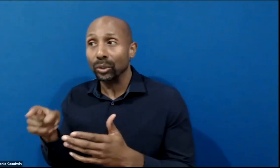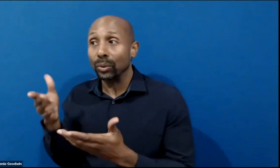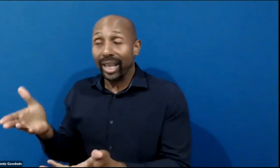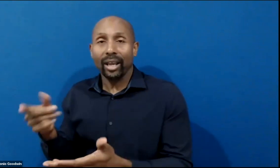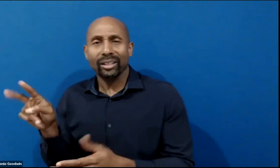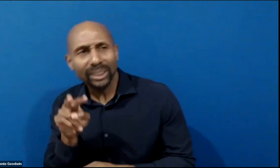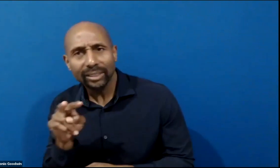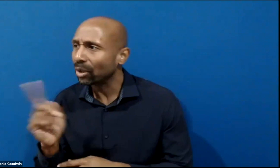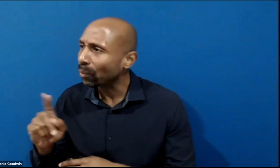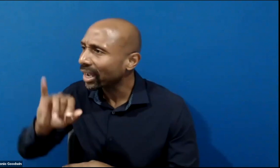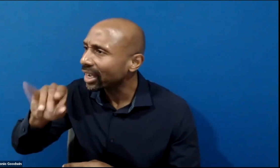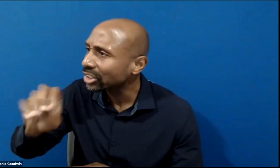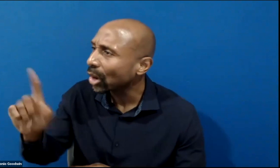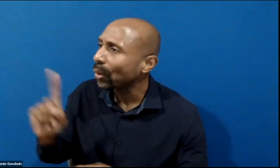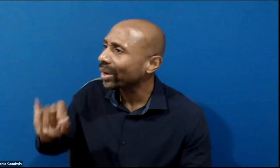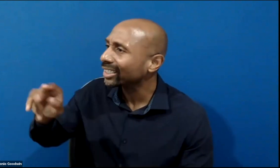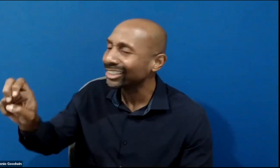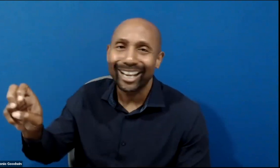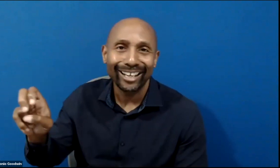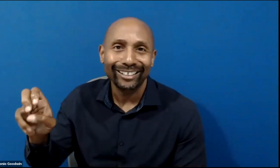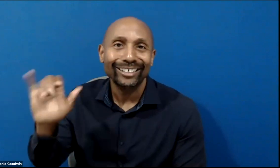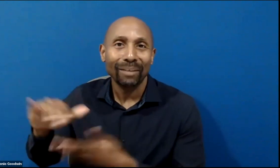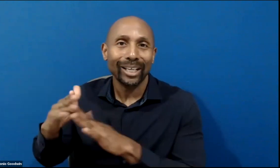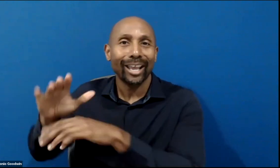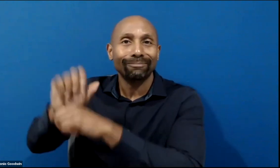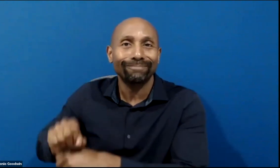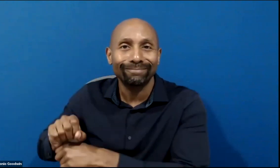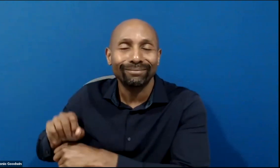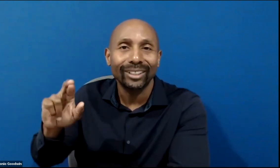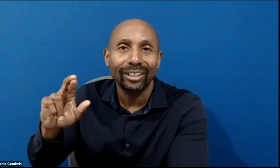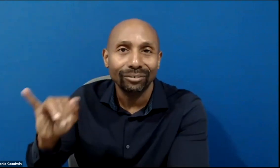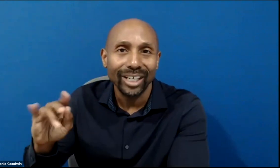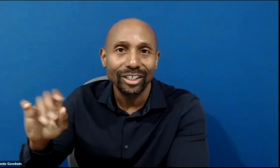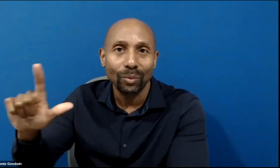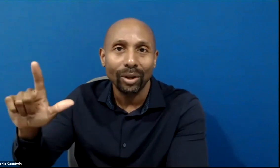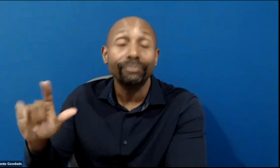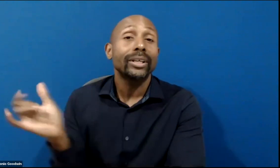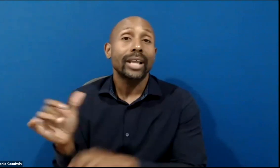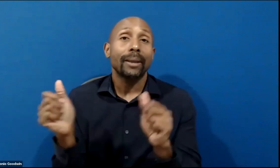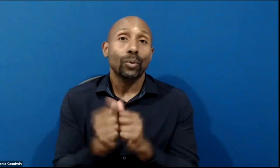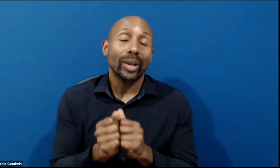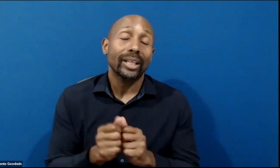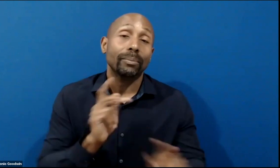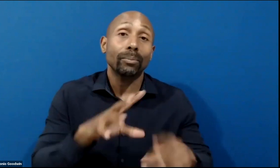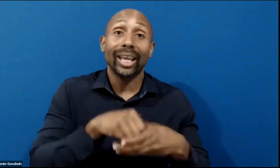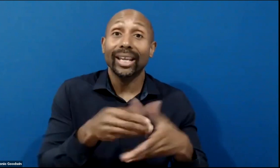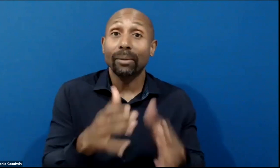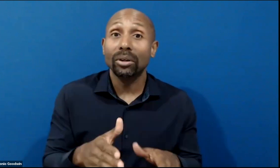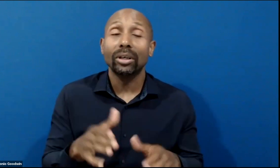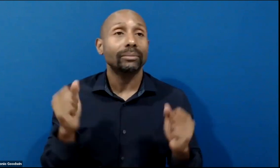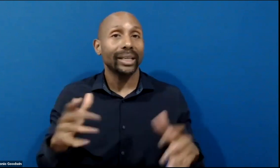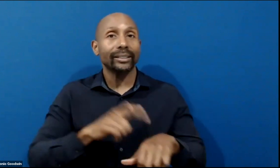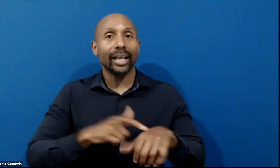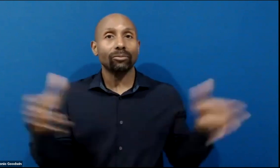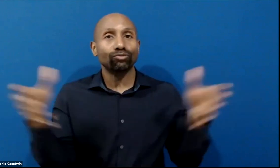have ways that they move around their neighborhoods. They gather to walk their children or walk their pets at a certain